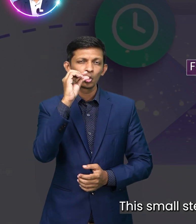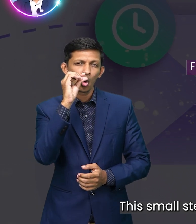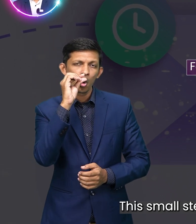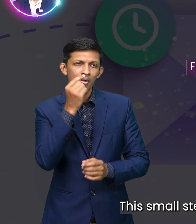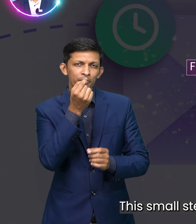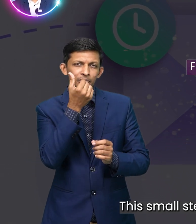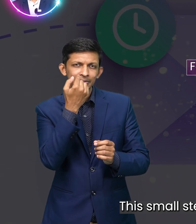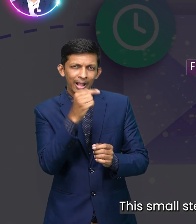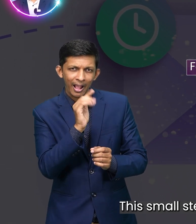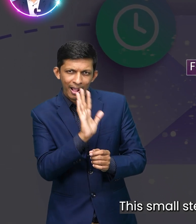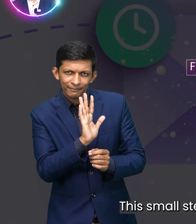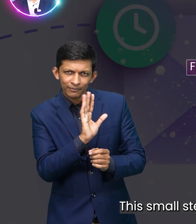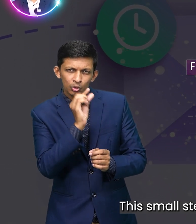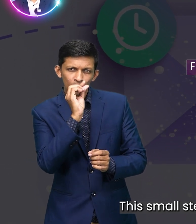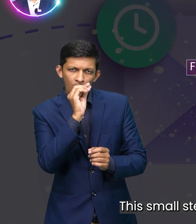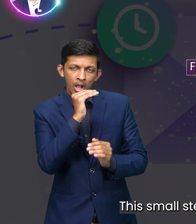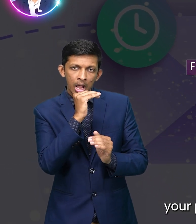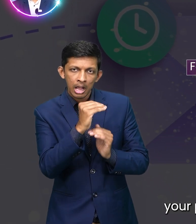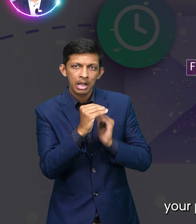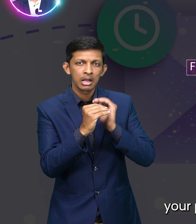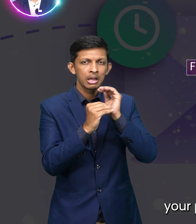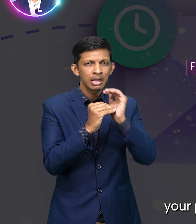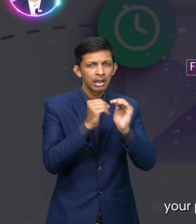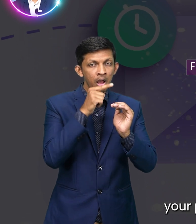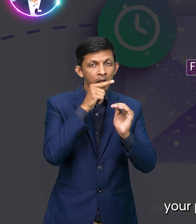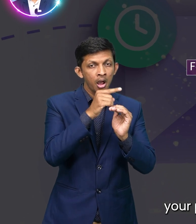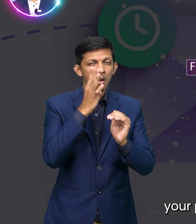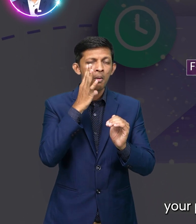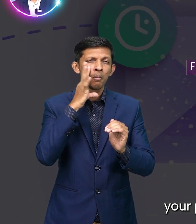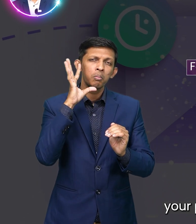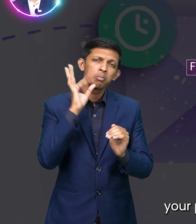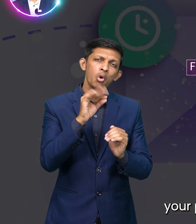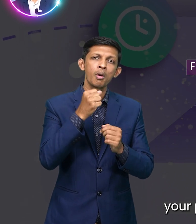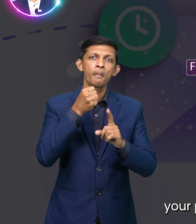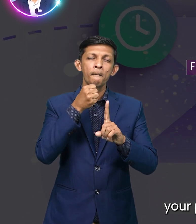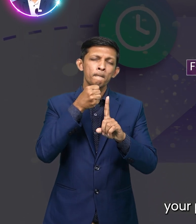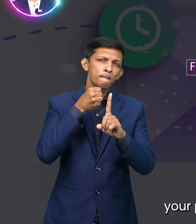This small step can significantly impact your professional image.